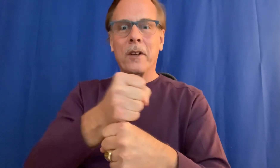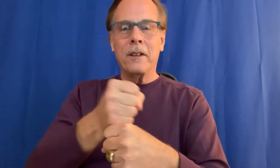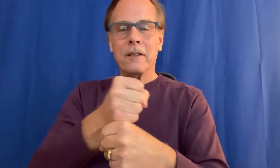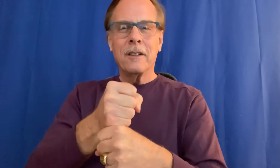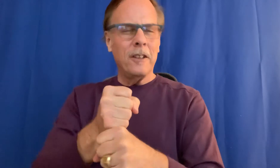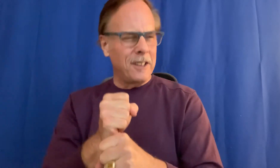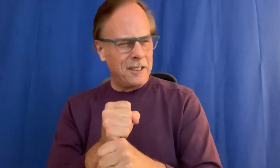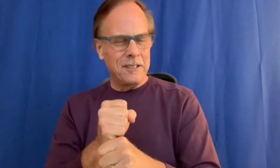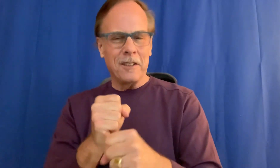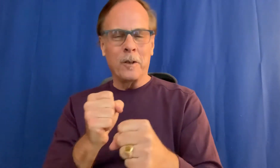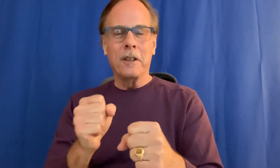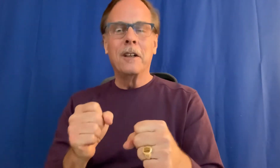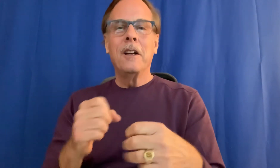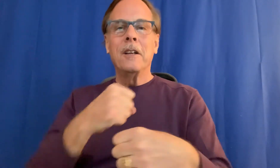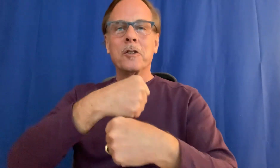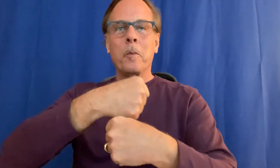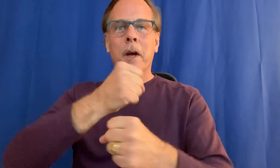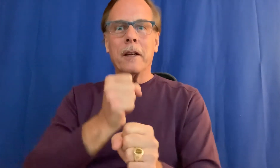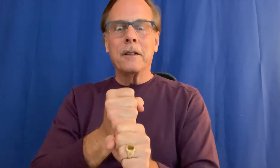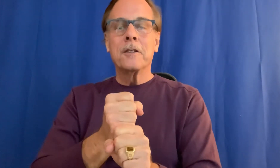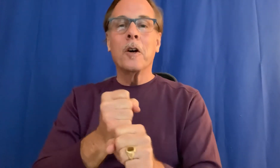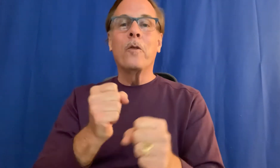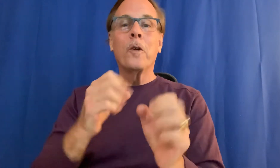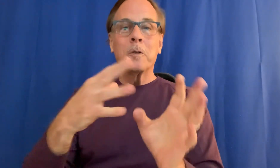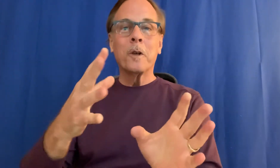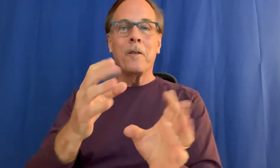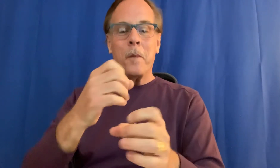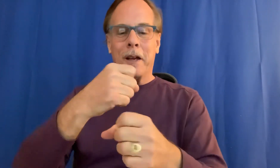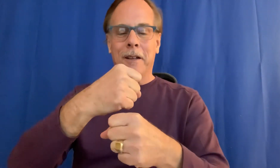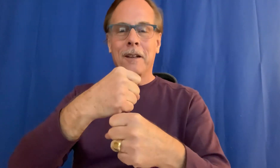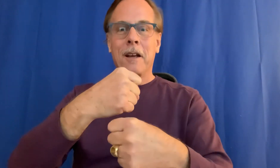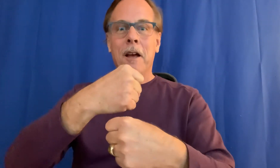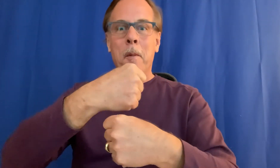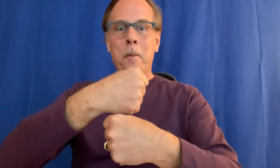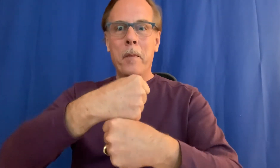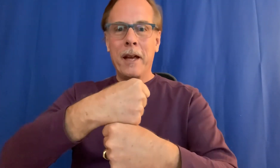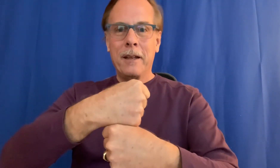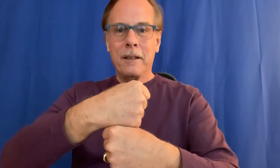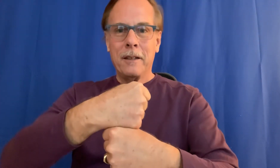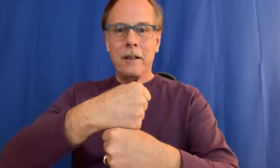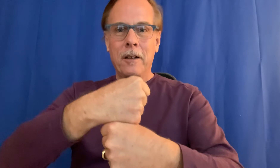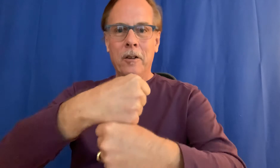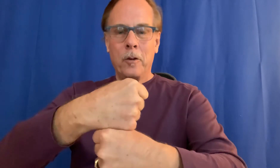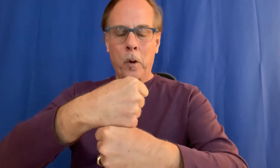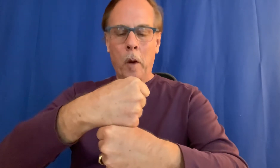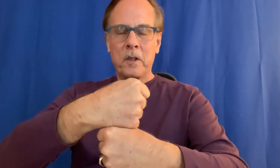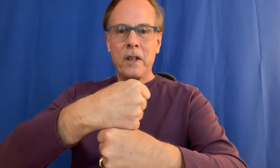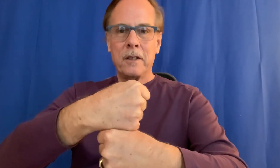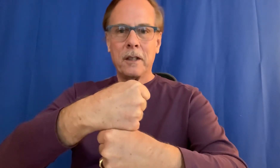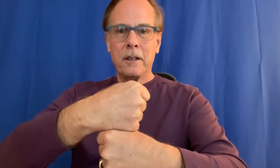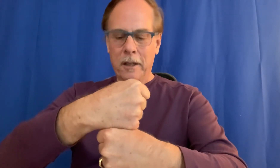I thought that didn't sound right. So make. So first we're going to make, palms facing in like